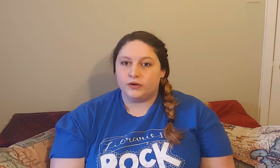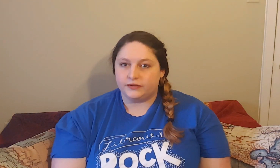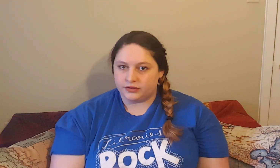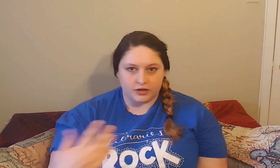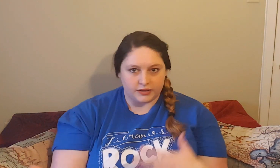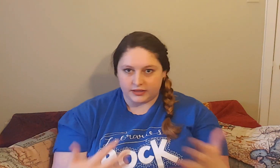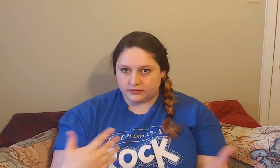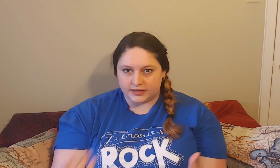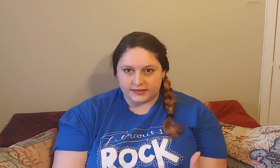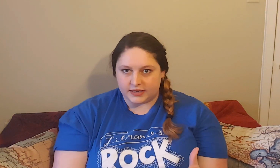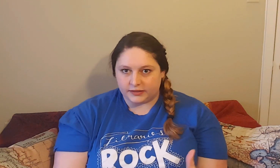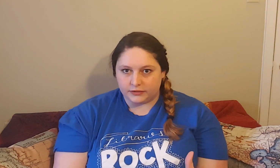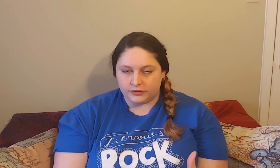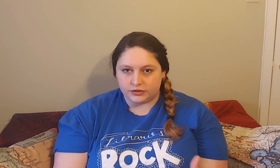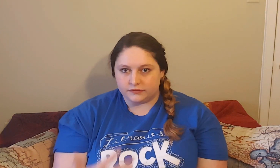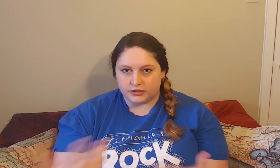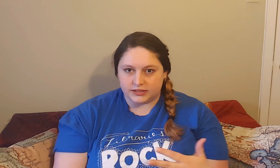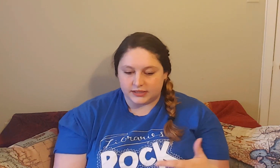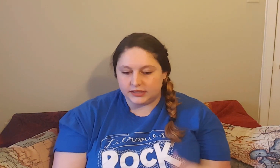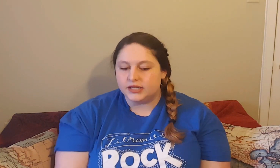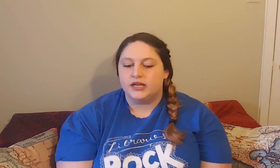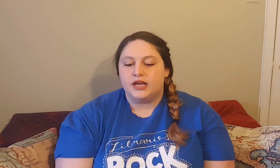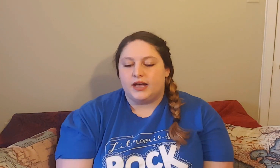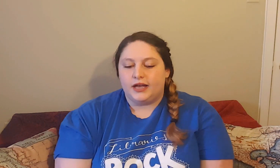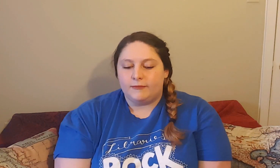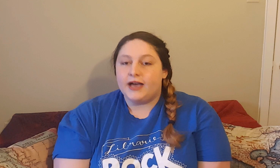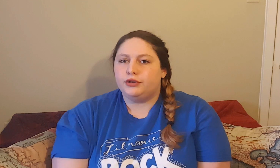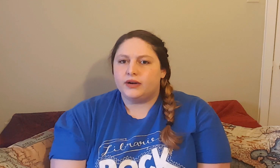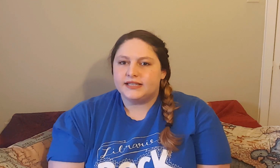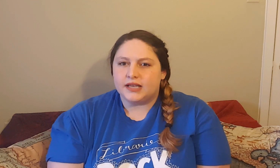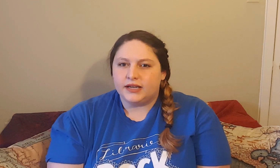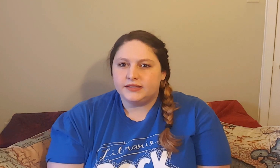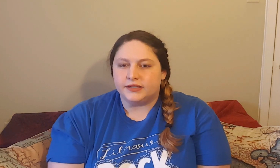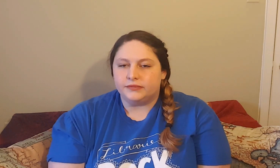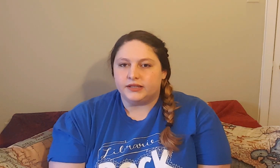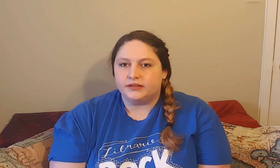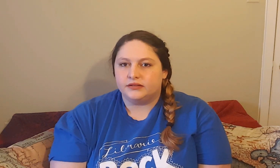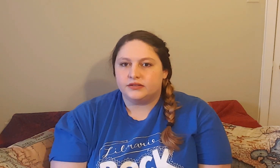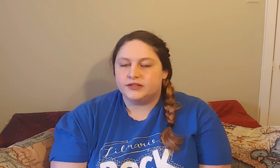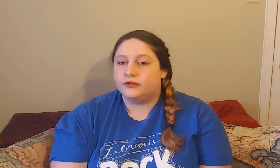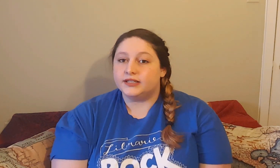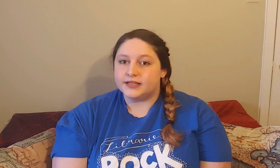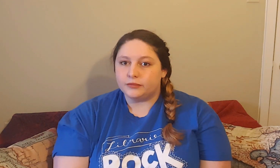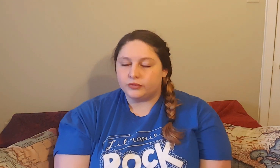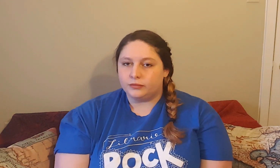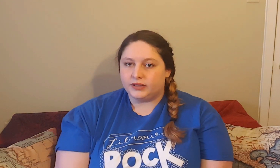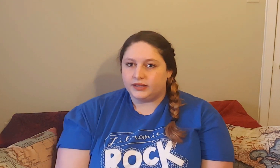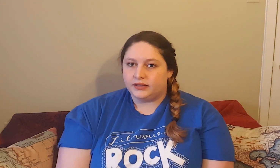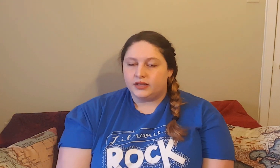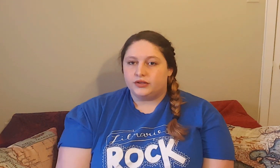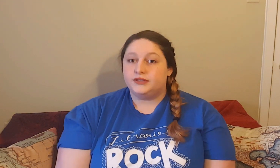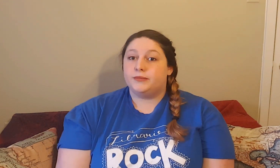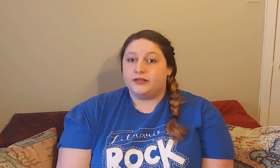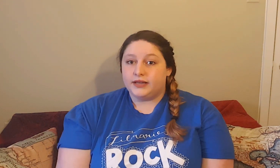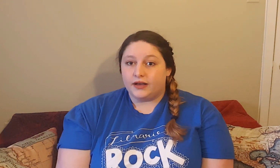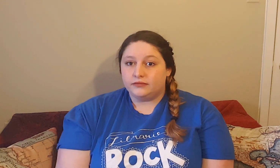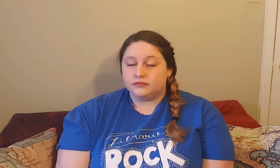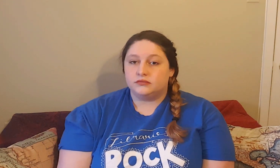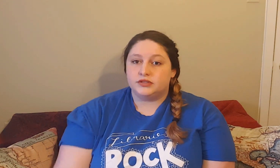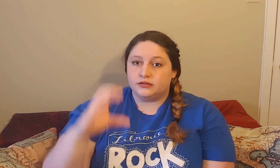if you're talking in sign language, conversing, how do I sign something? So an example would be, you spell it out. So like,